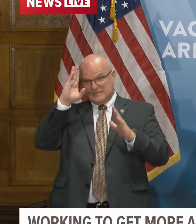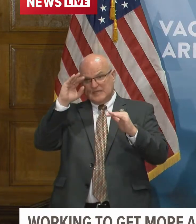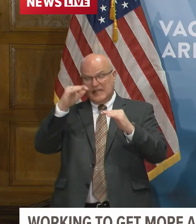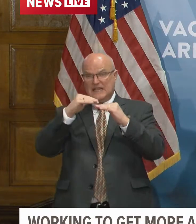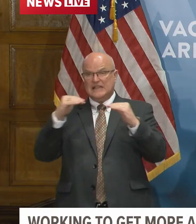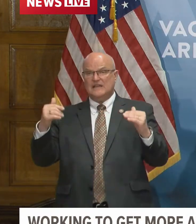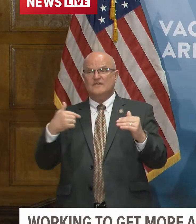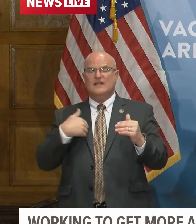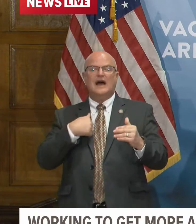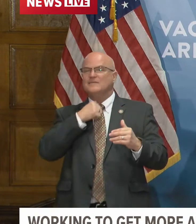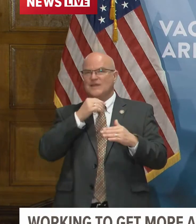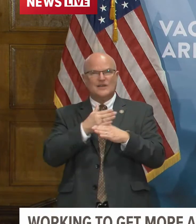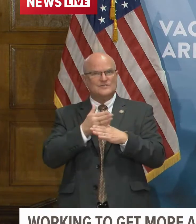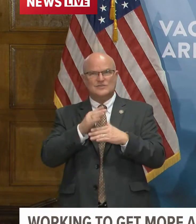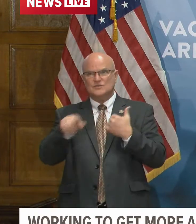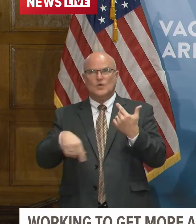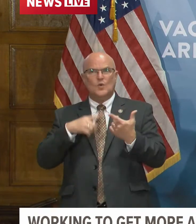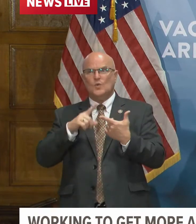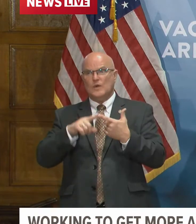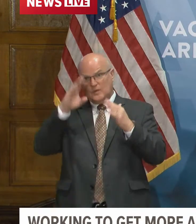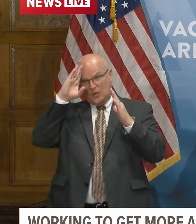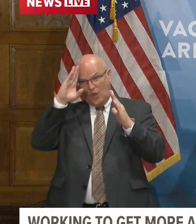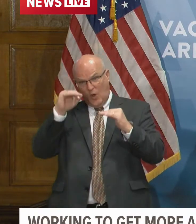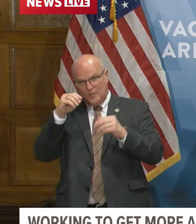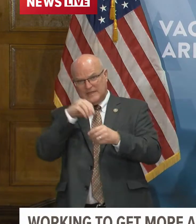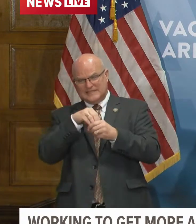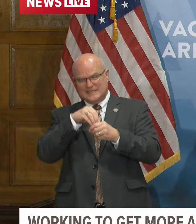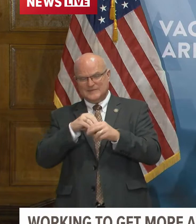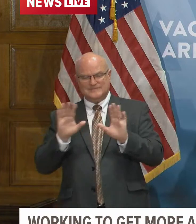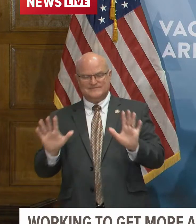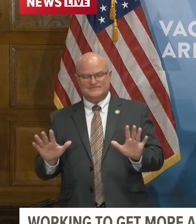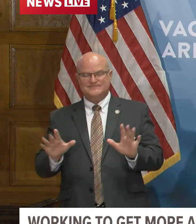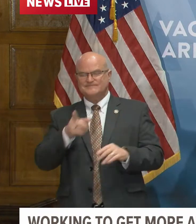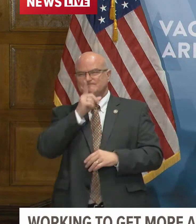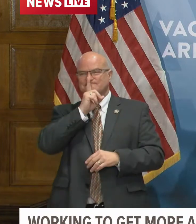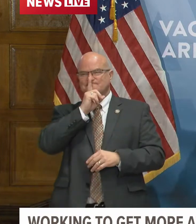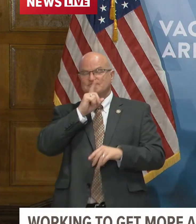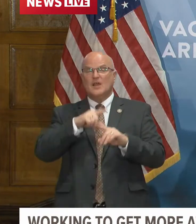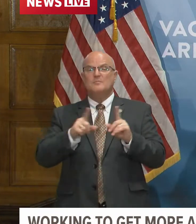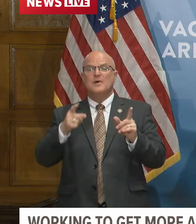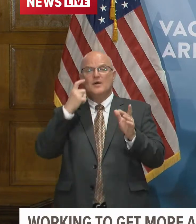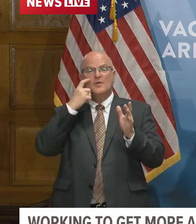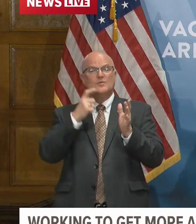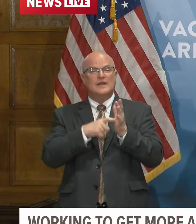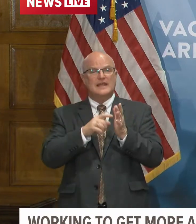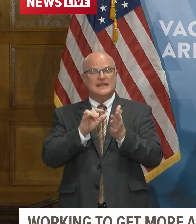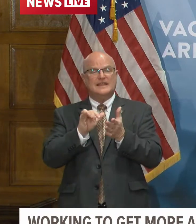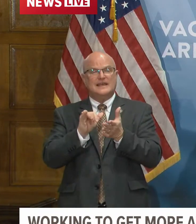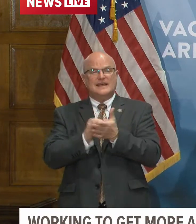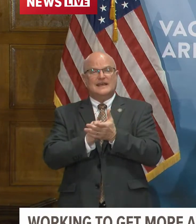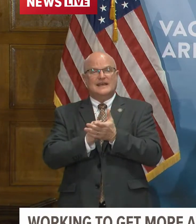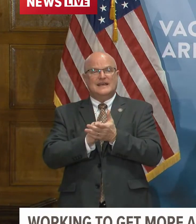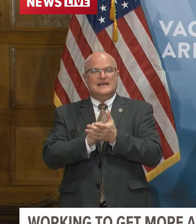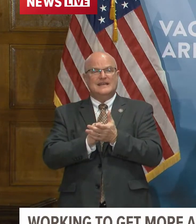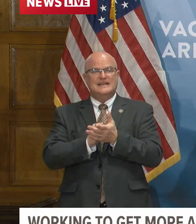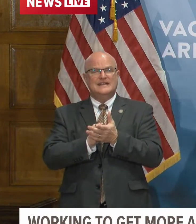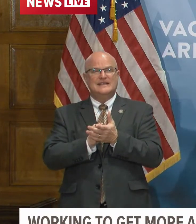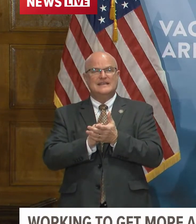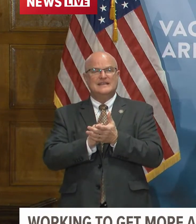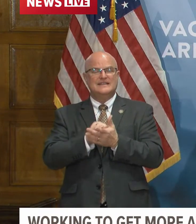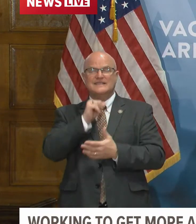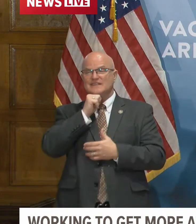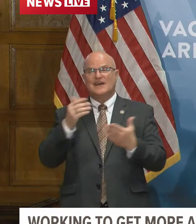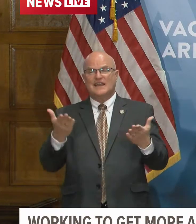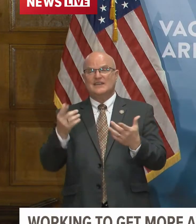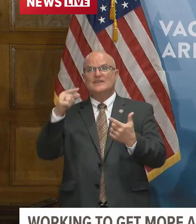expectation level that I won't share as to when we hope that's in, but we recognize that they're